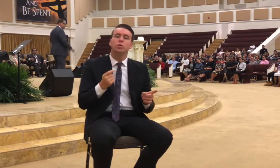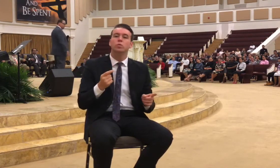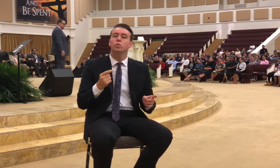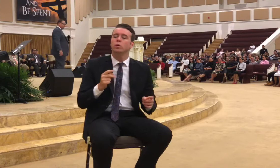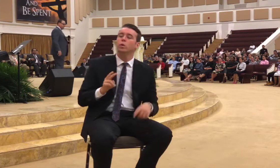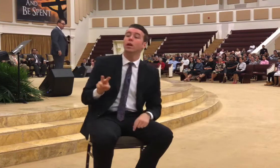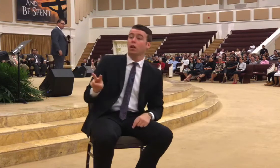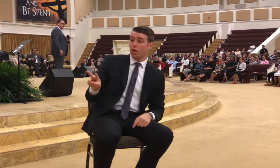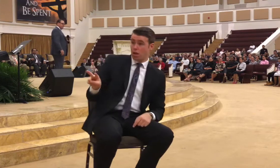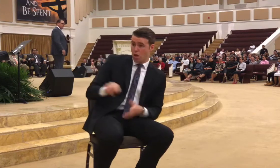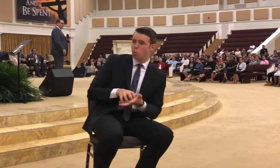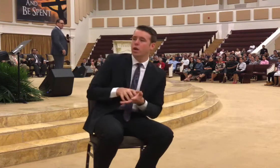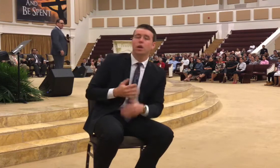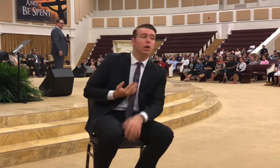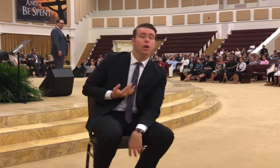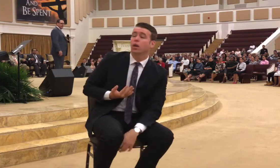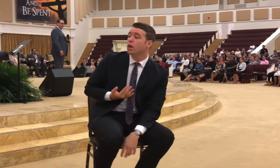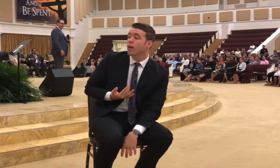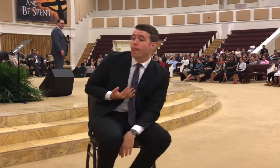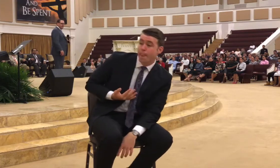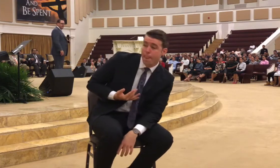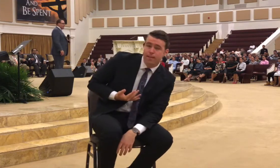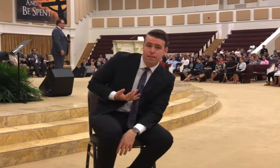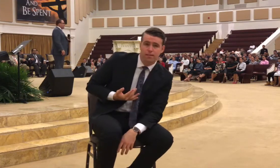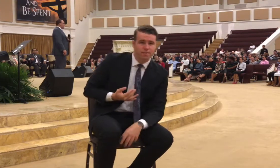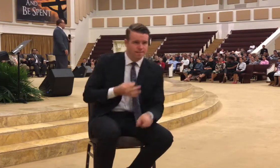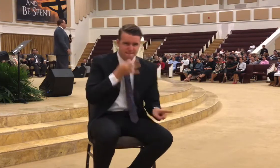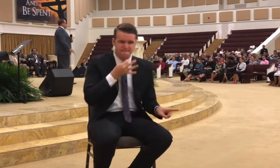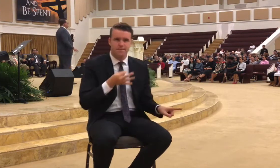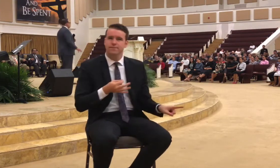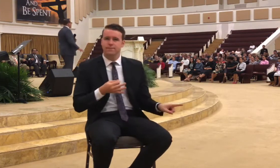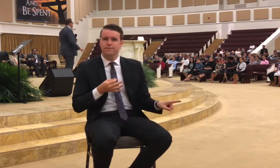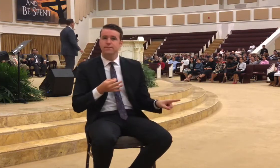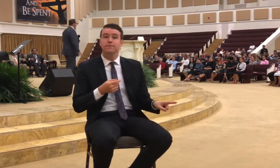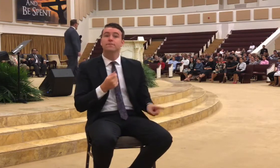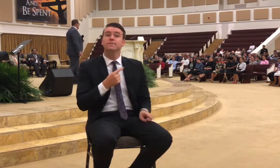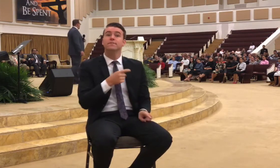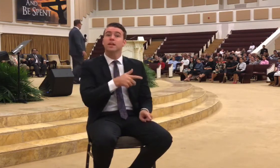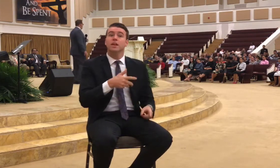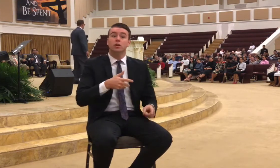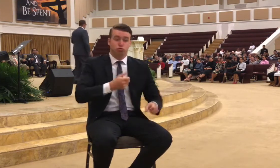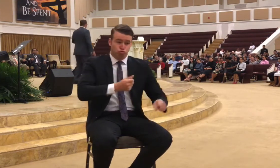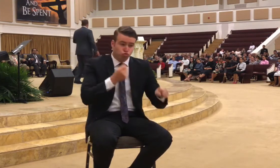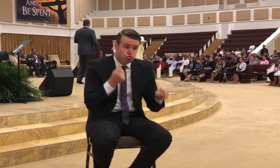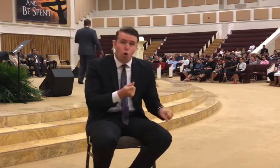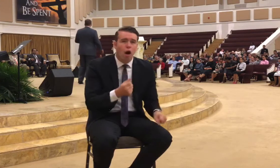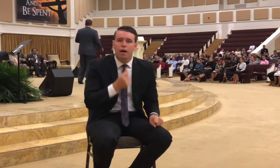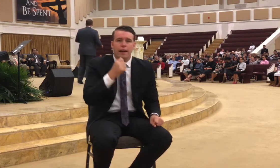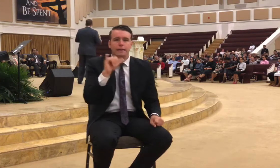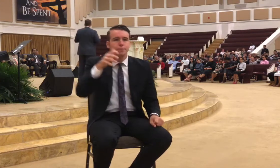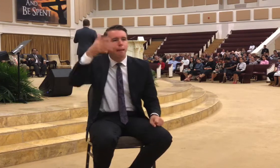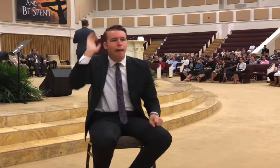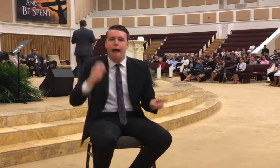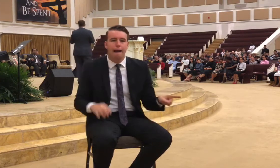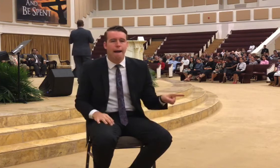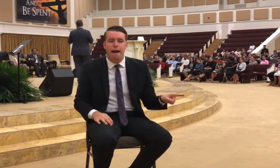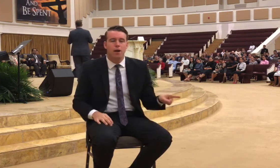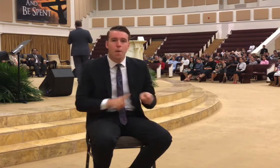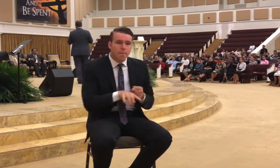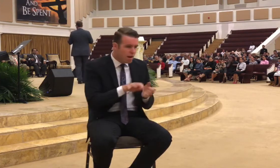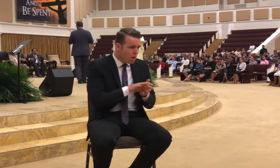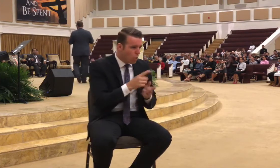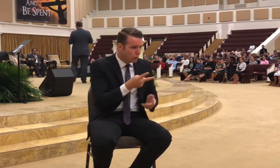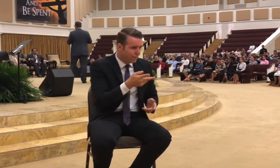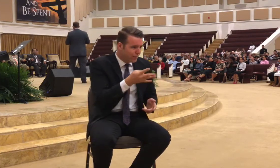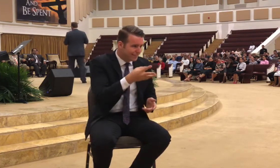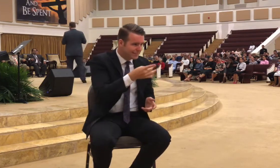victim. Have you ever noticed that? They don't have the strength of a lion unless they get enough of them to gang